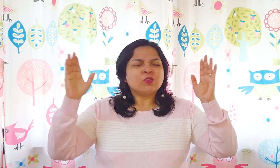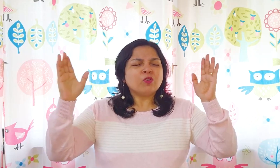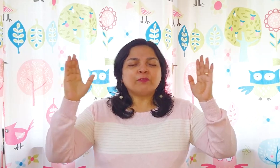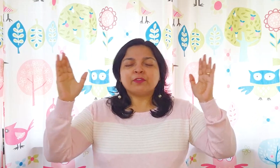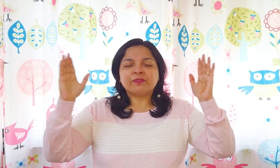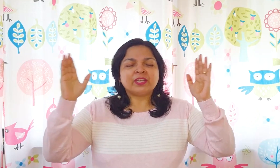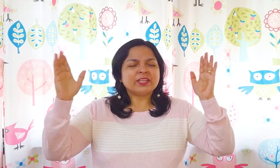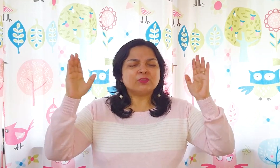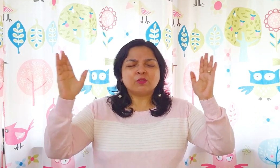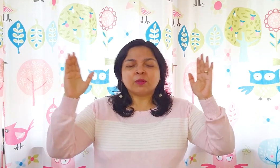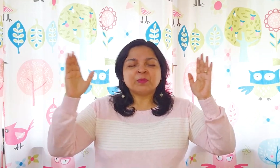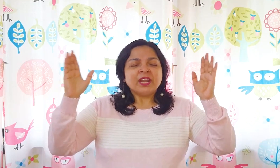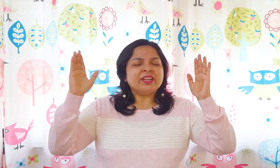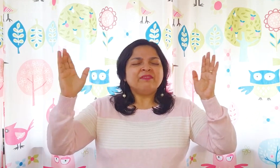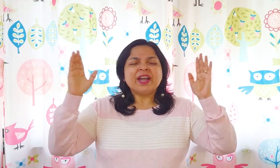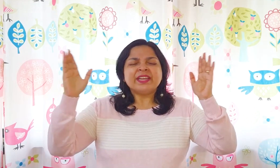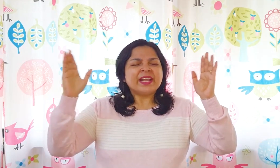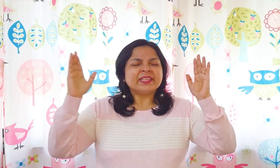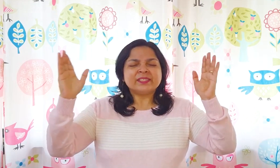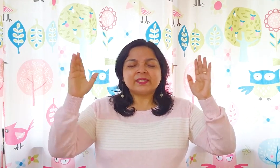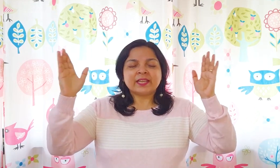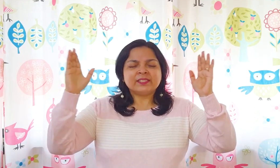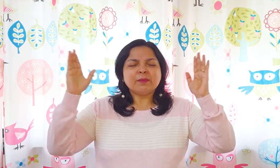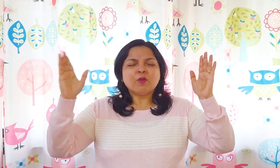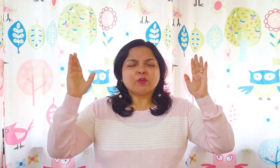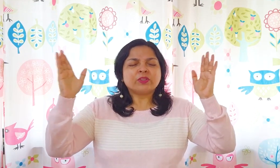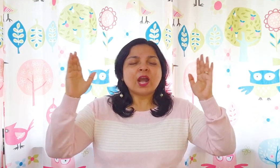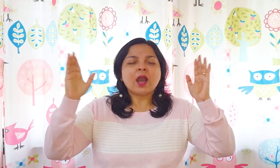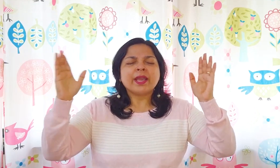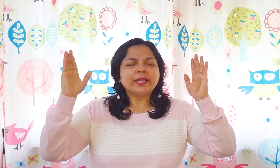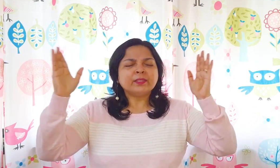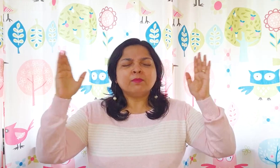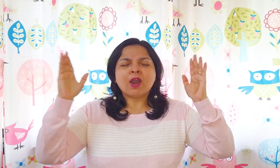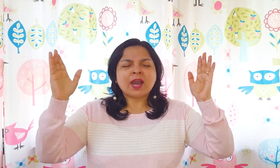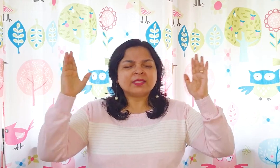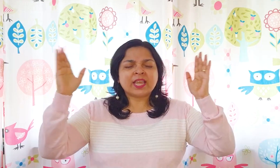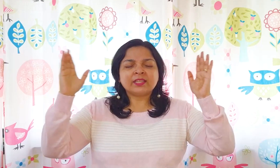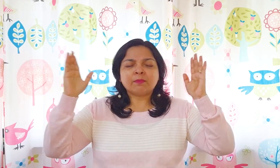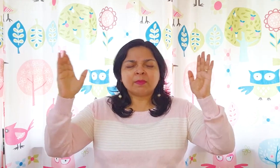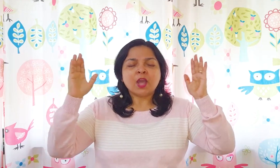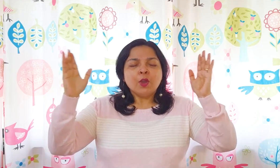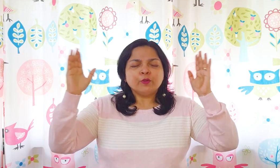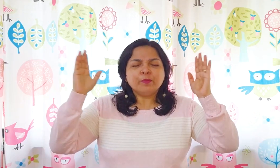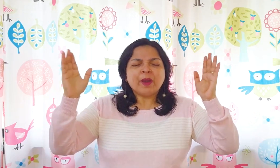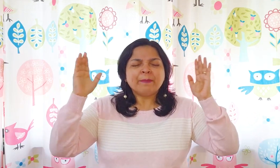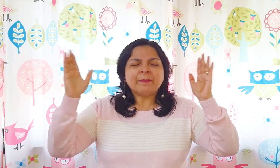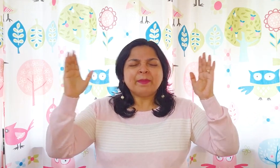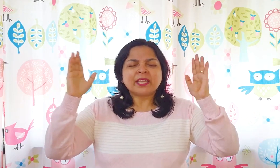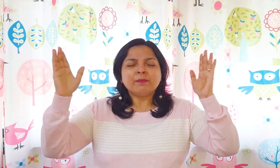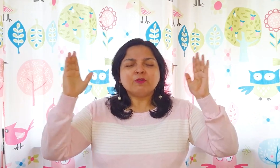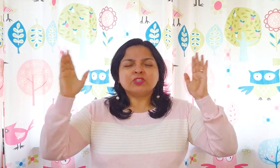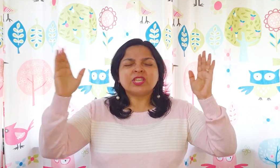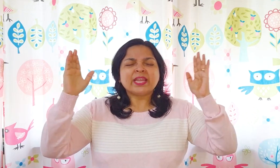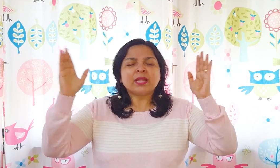the sole of their feet. Yes, oh Lord. Divine health is there. Zibo kota ahinta moha seita baba. Ru baba